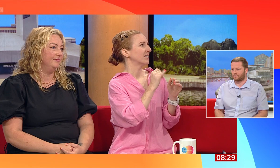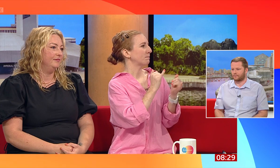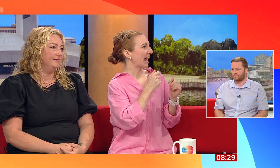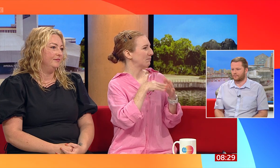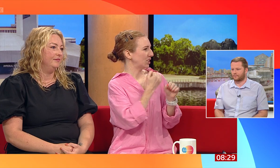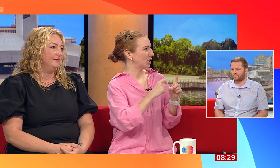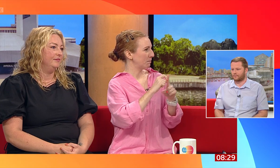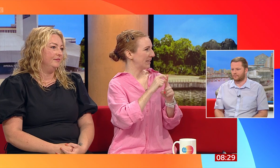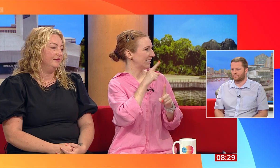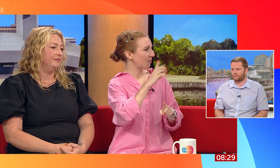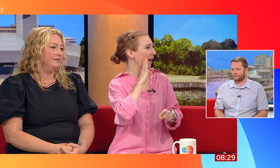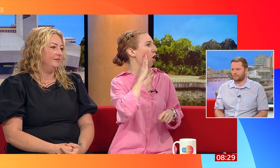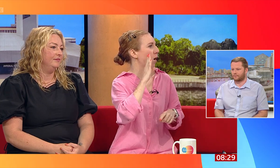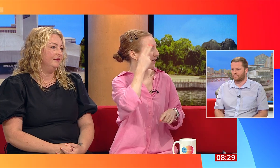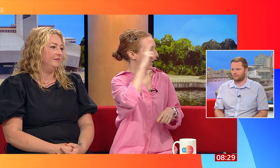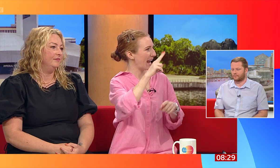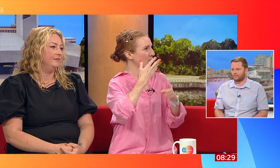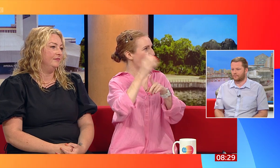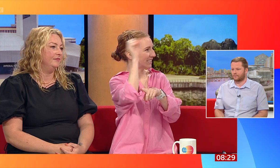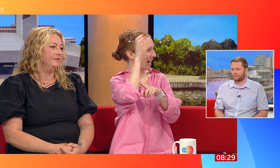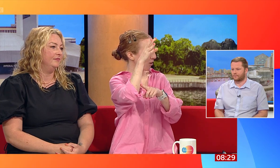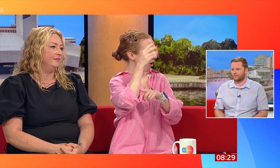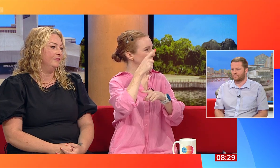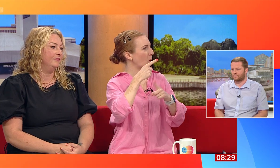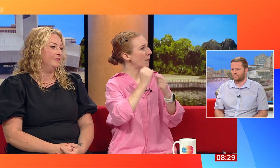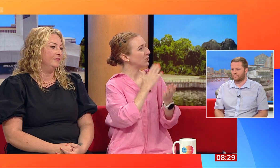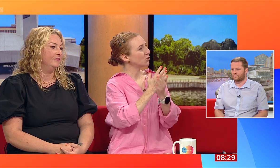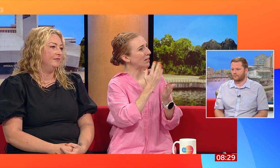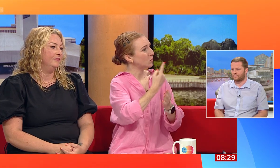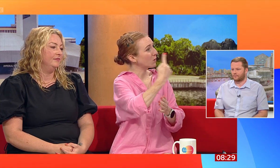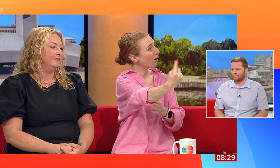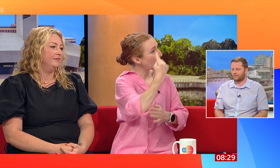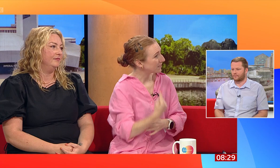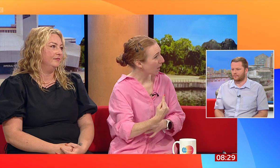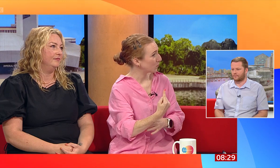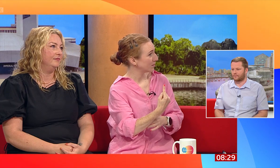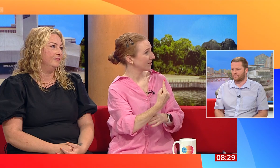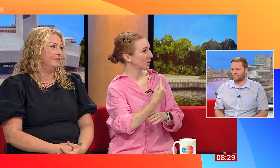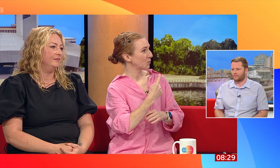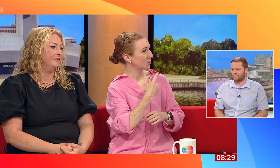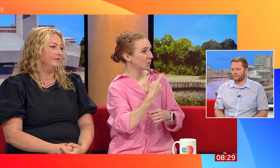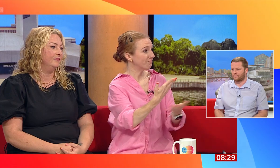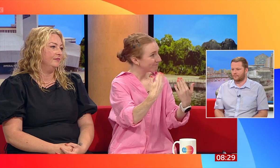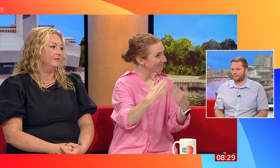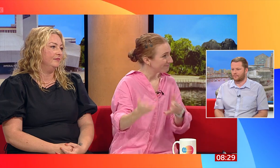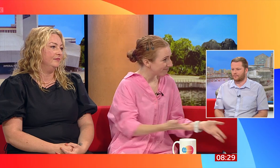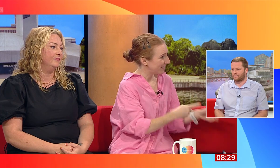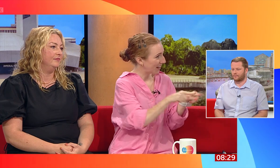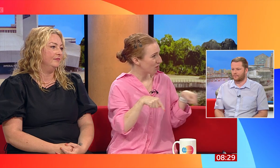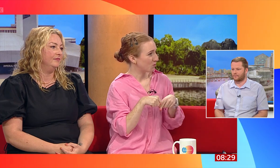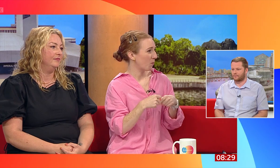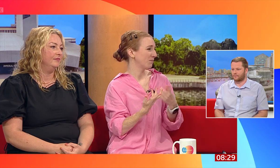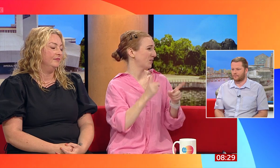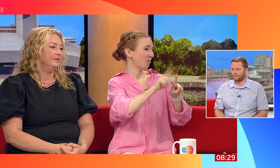that it's quite clear that for example, you know, when we go to a GP, they shout the name through a tannoy. Maybe if the GP came out